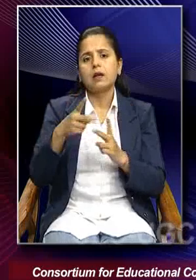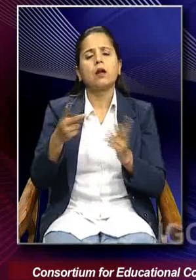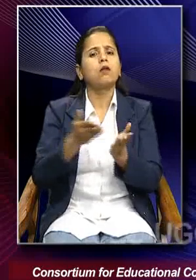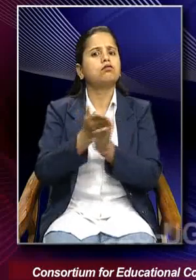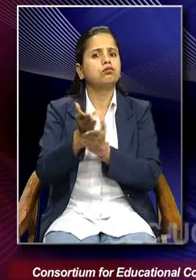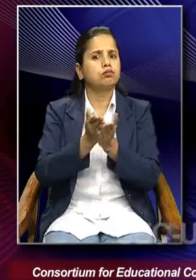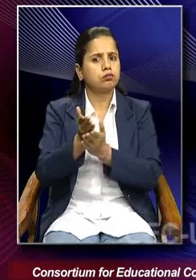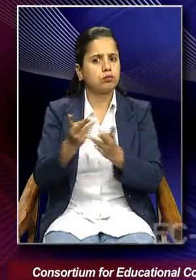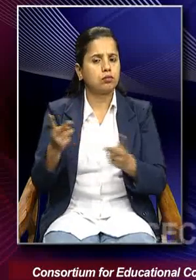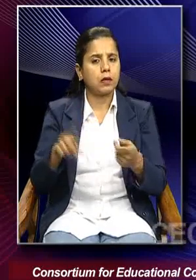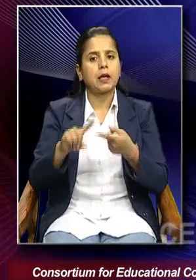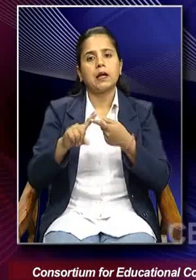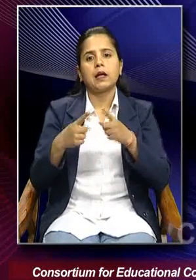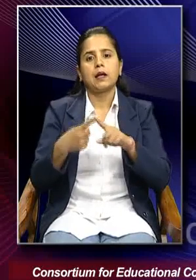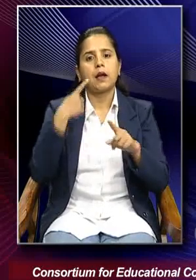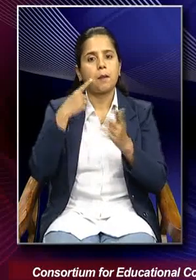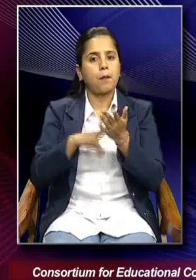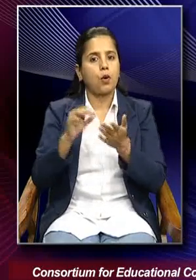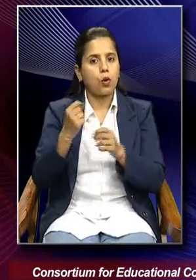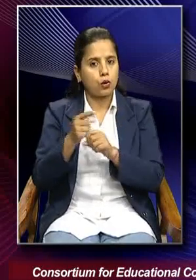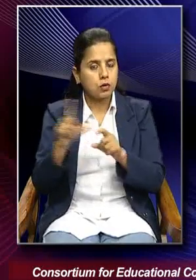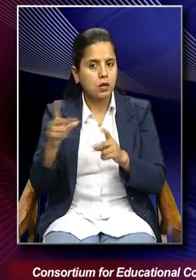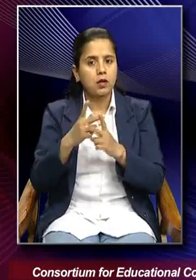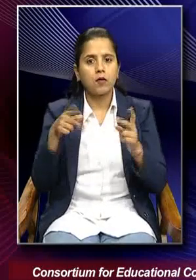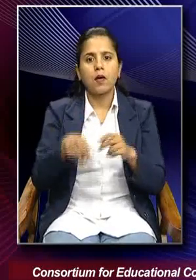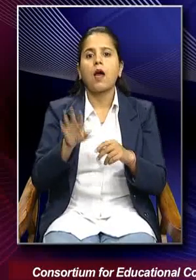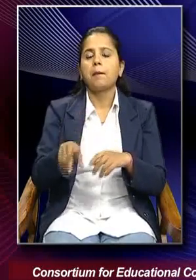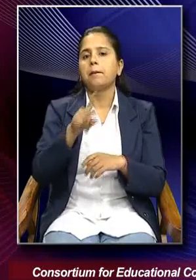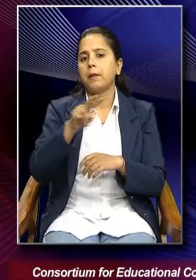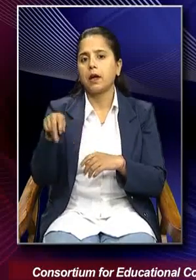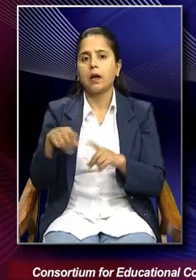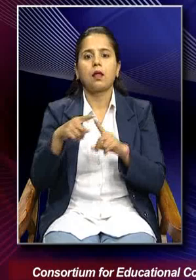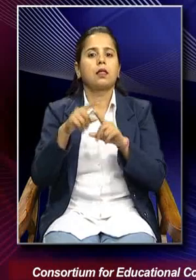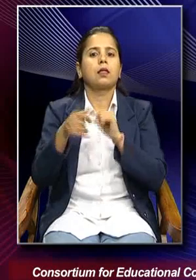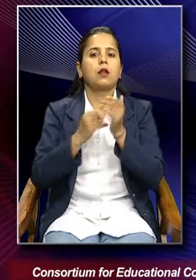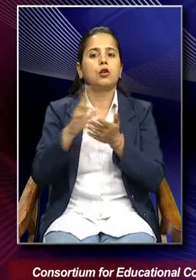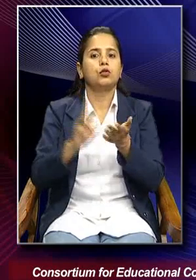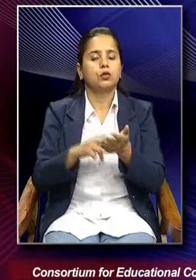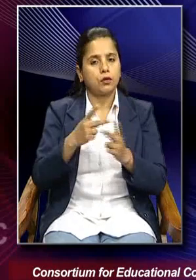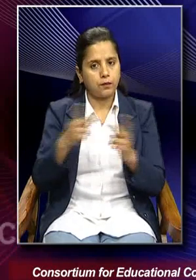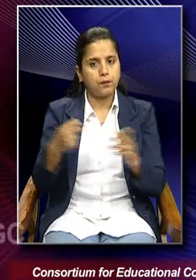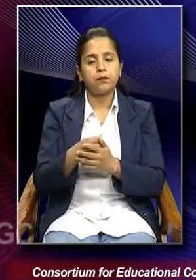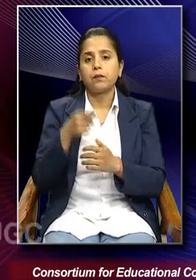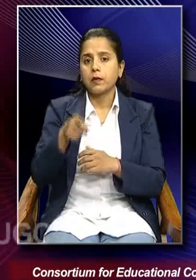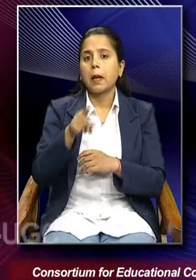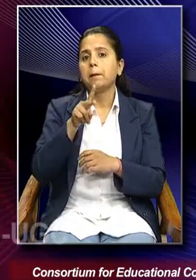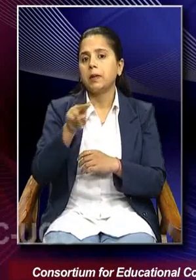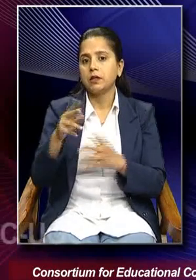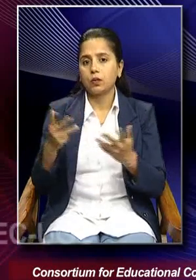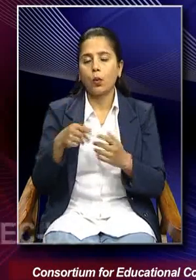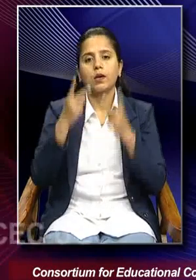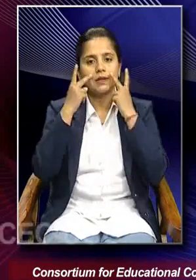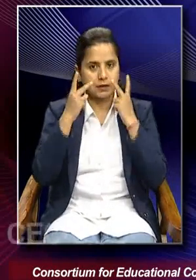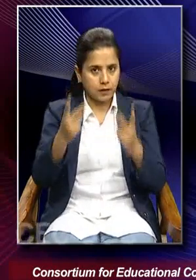various etymological meaning of the term darshan, which literally means to